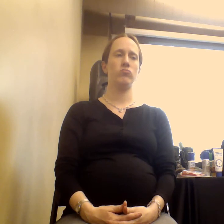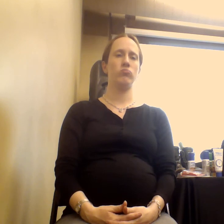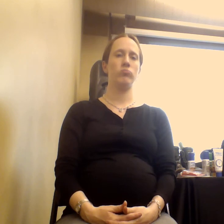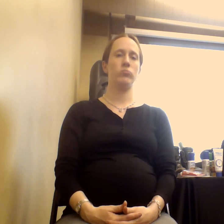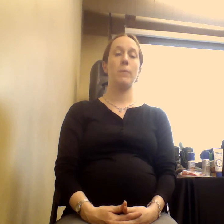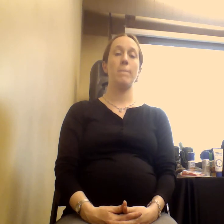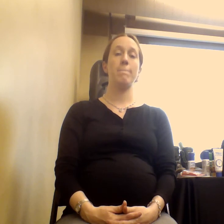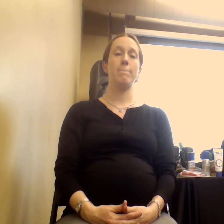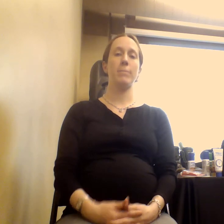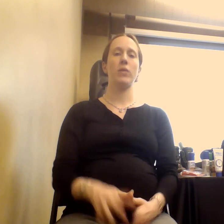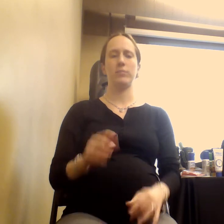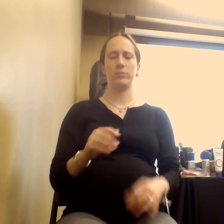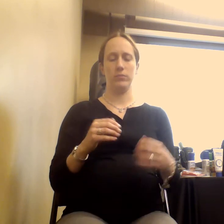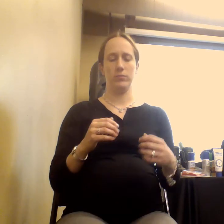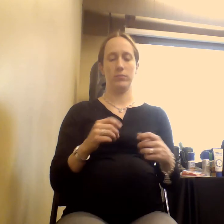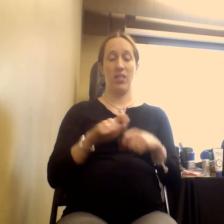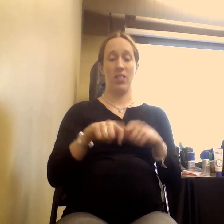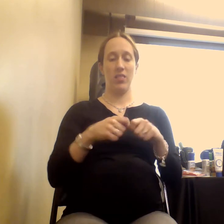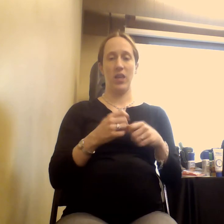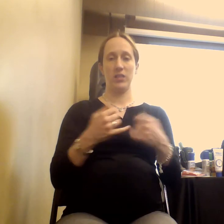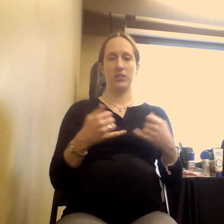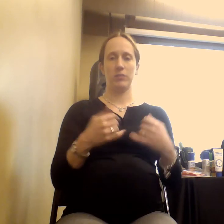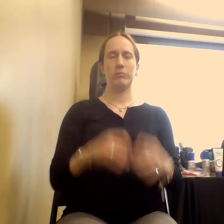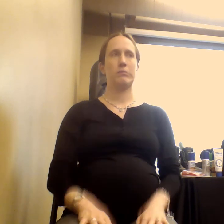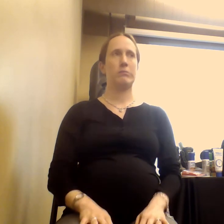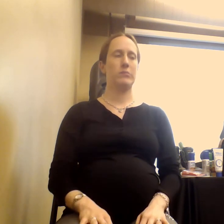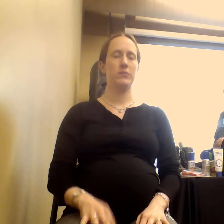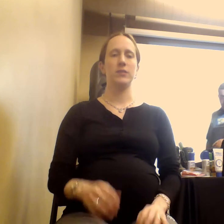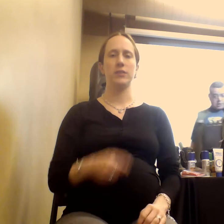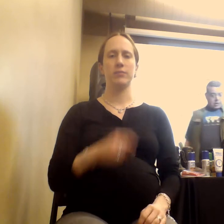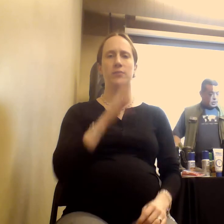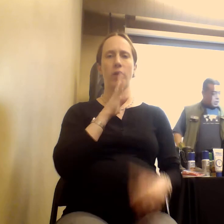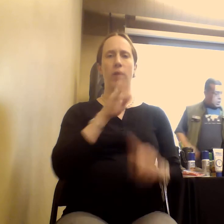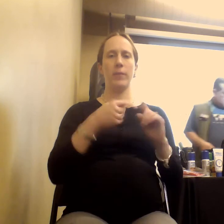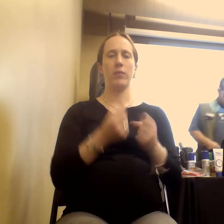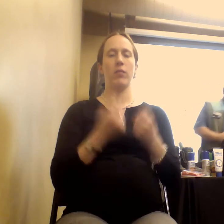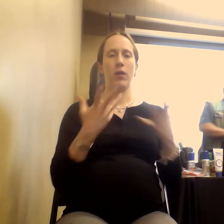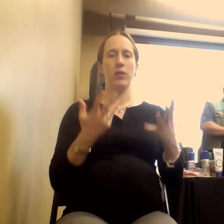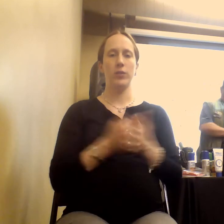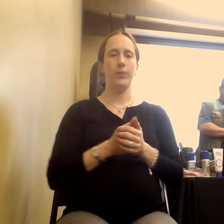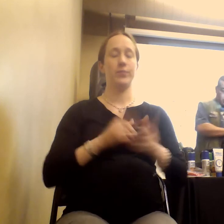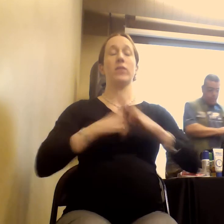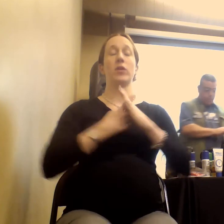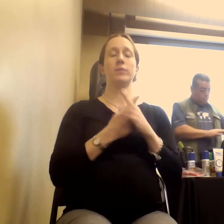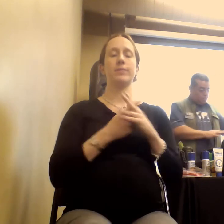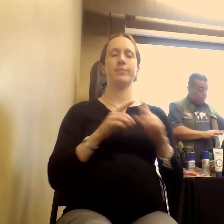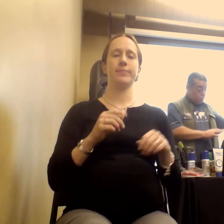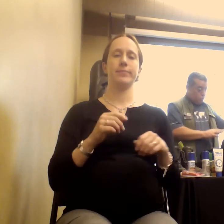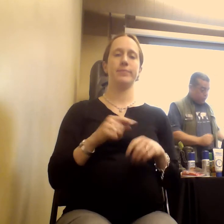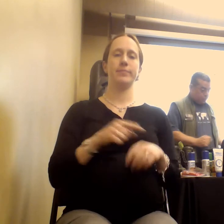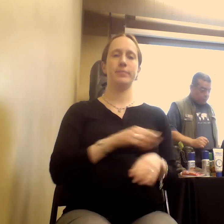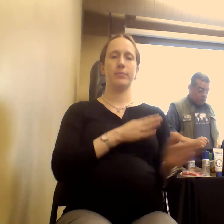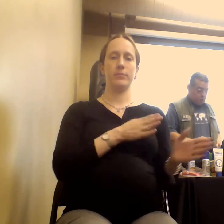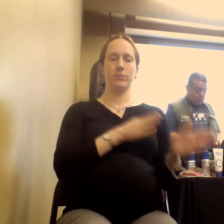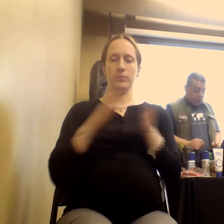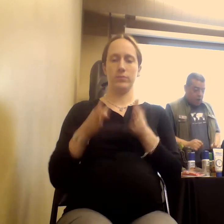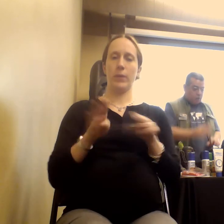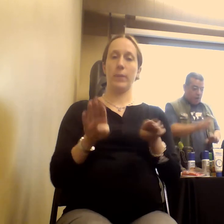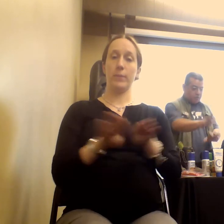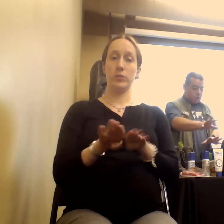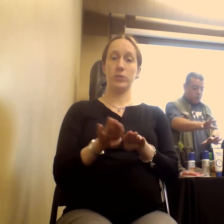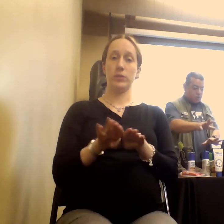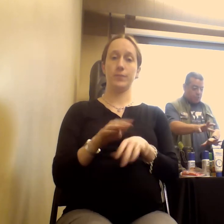Okay, so first thing I'm going to do, I'm going to start over here at this end. I'm going to start with boots, okay?